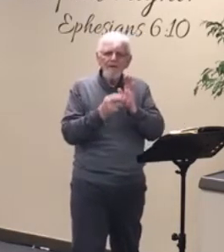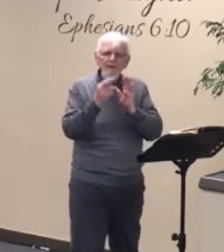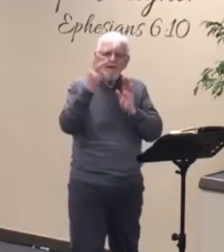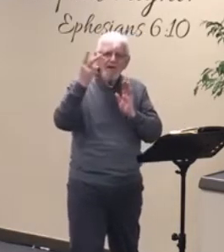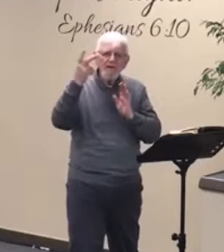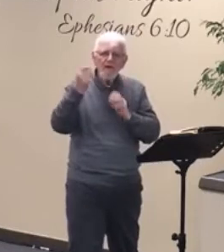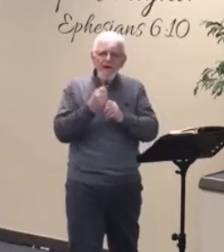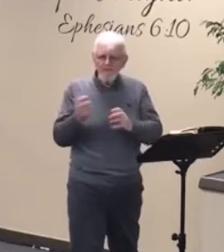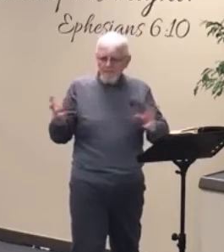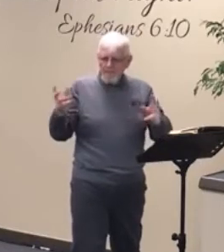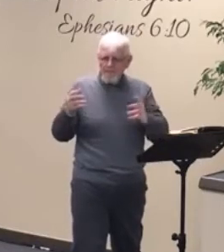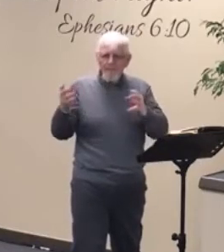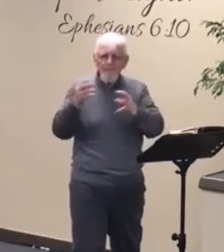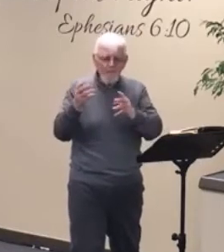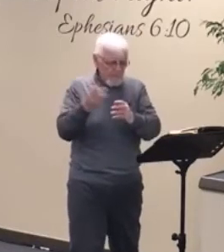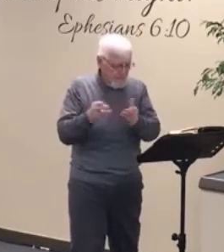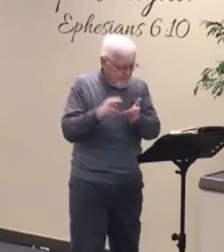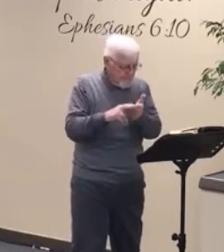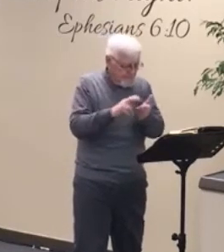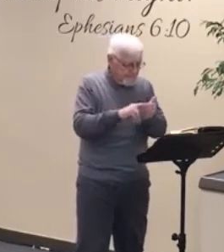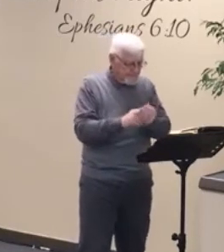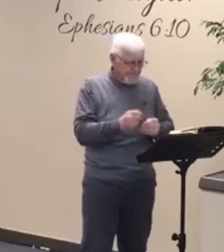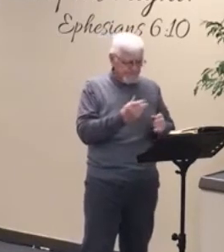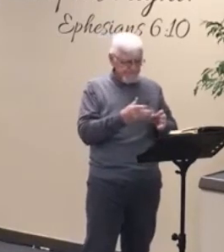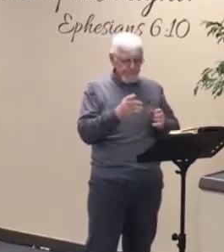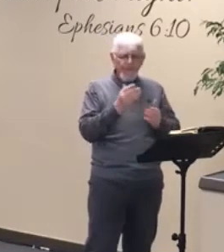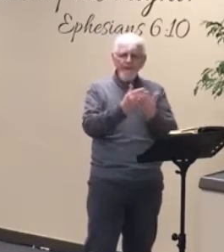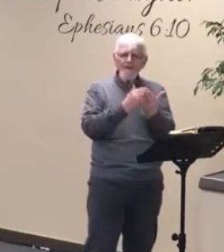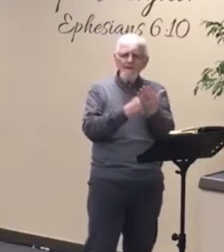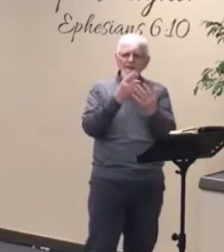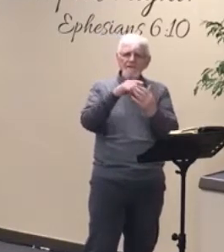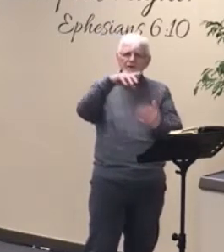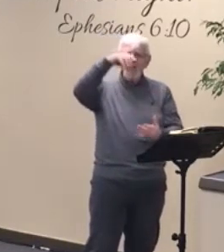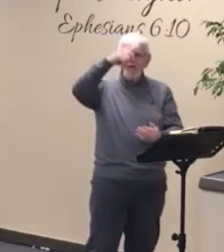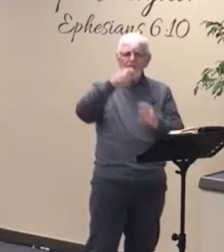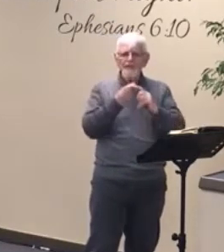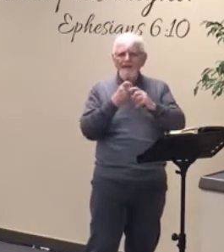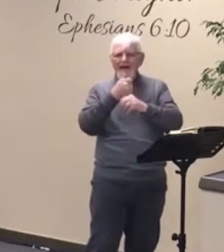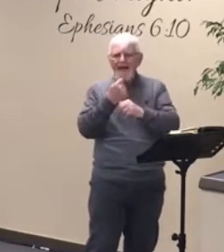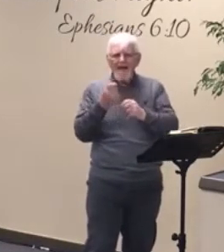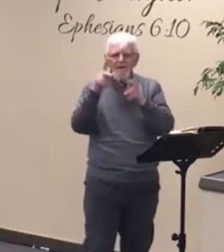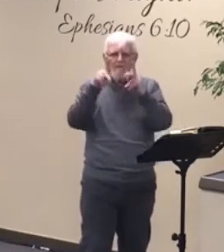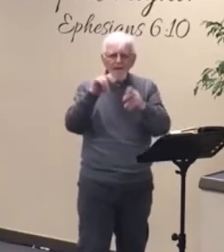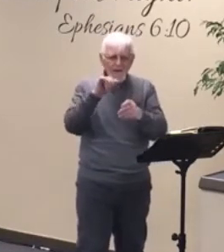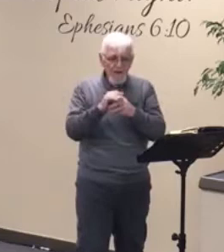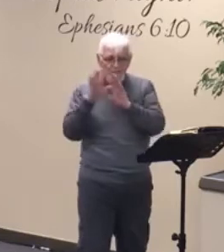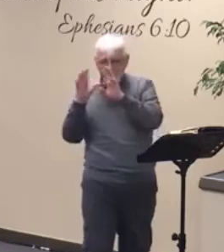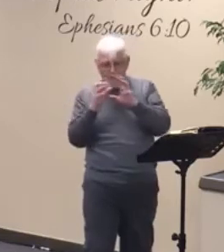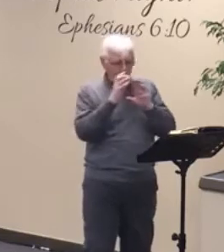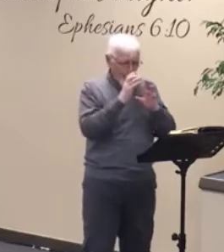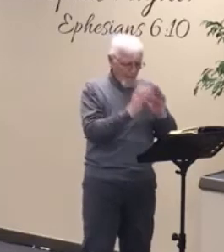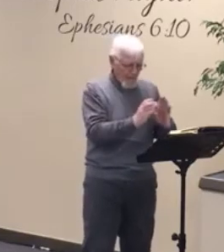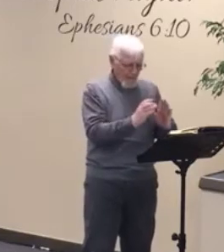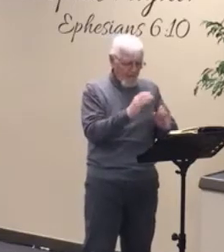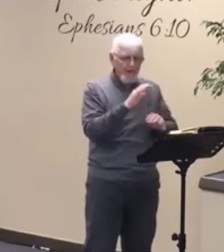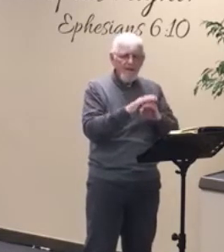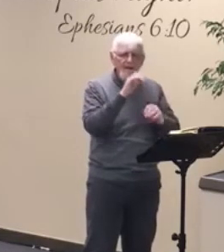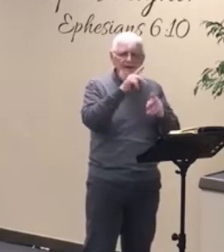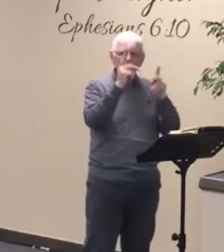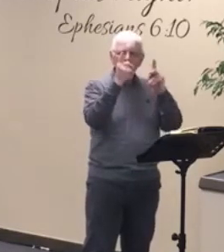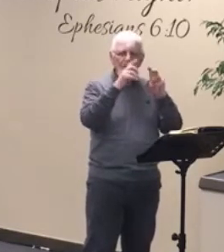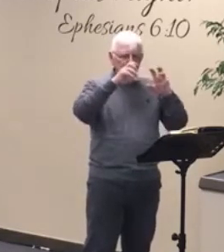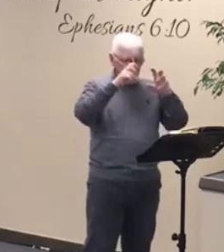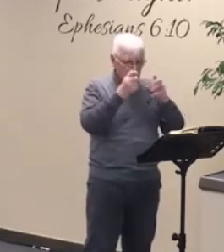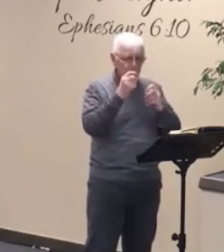had compiled. But Lord, there's some lessons to be learned in here from any person that we focus on. I ask you to help us stay focused on this one group this